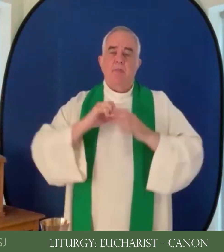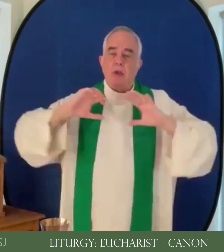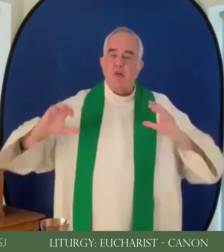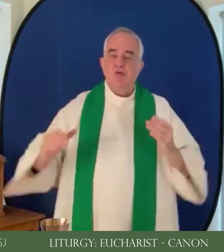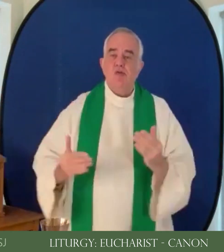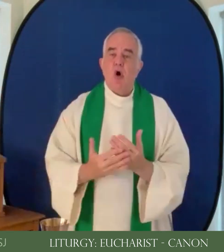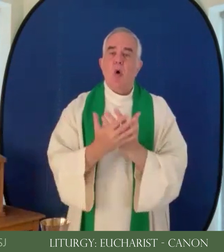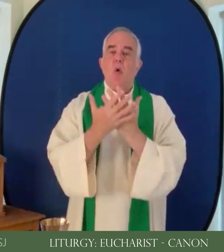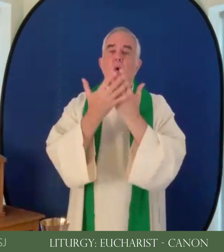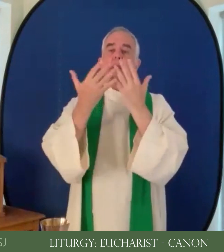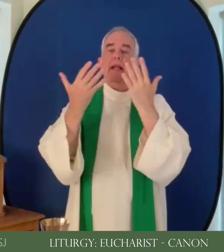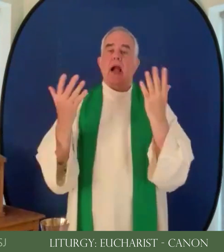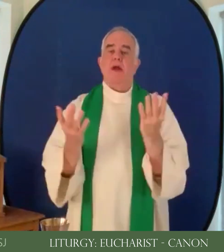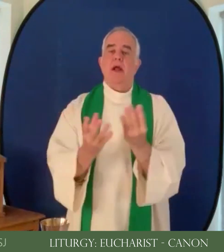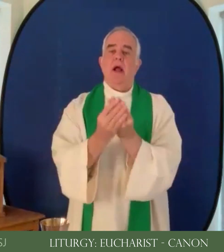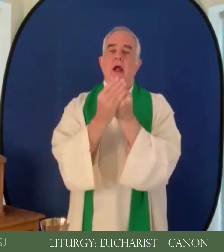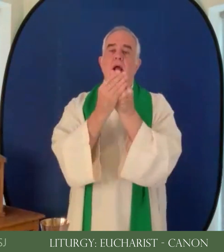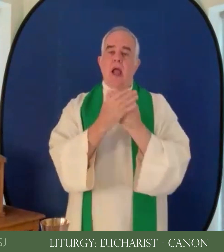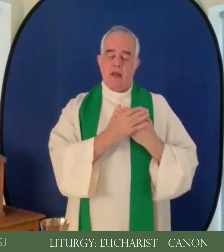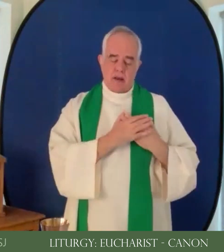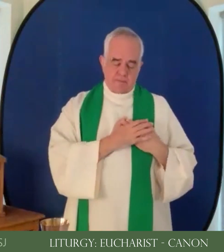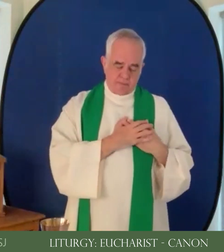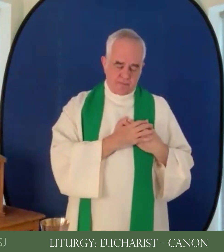us grow together. Thank you, Lord.